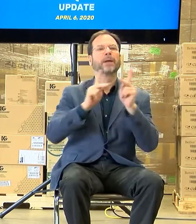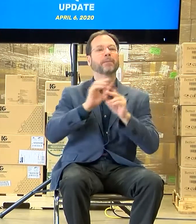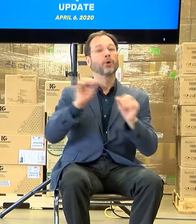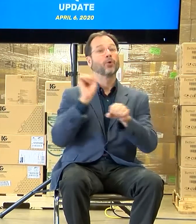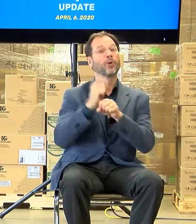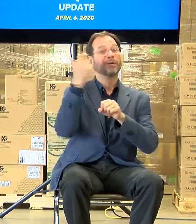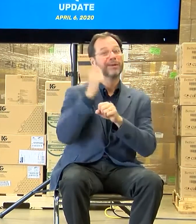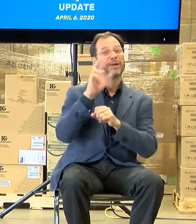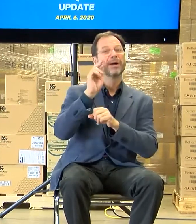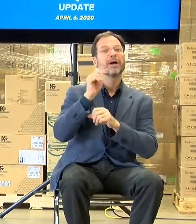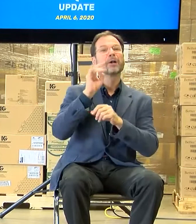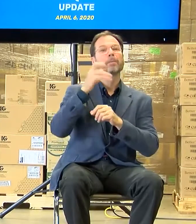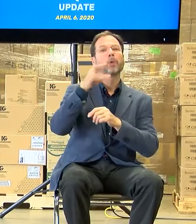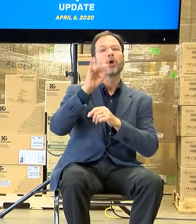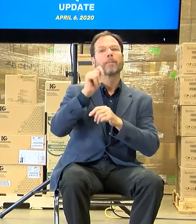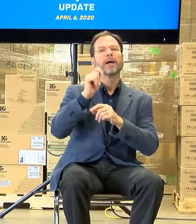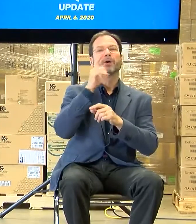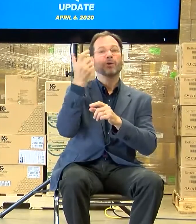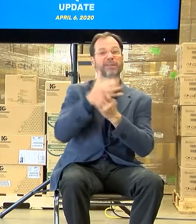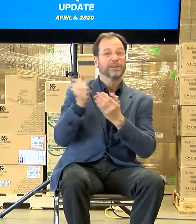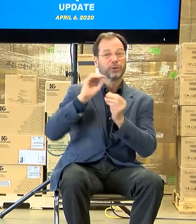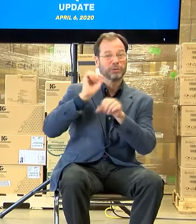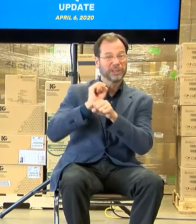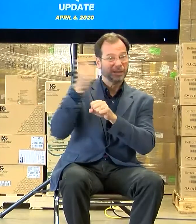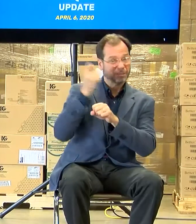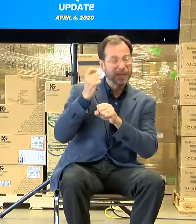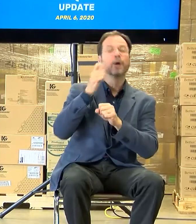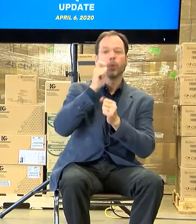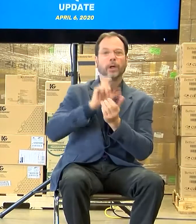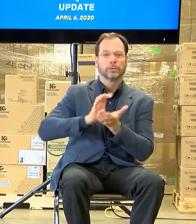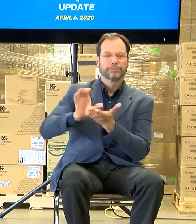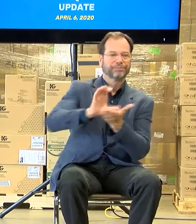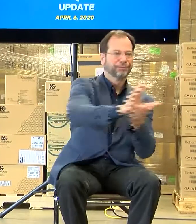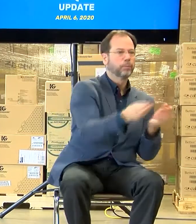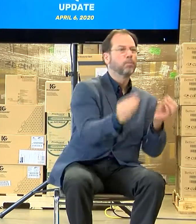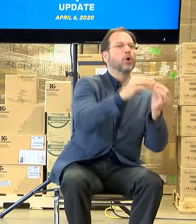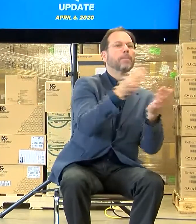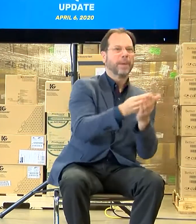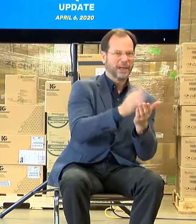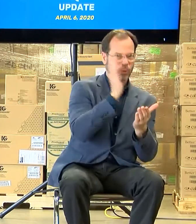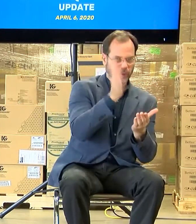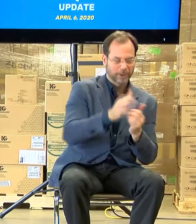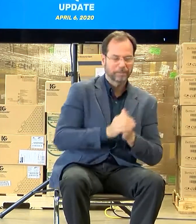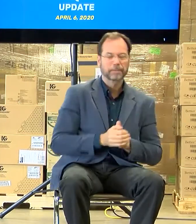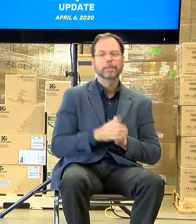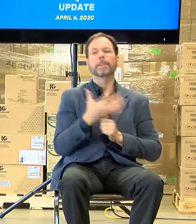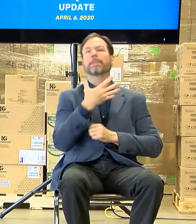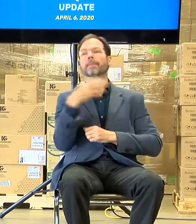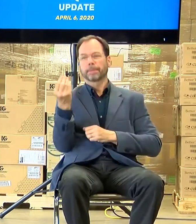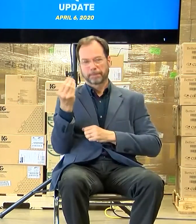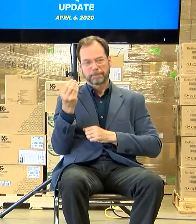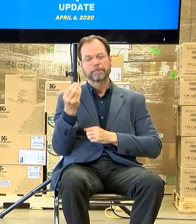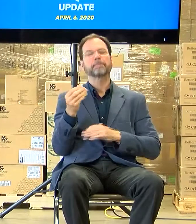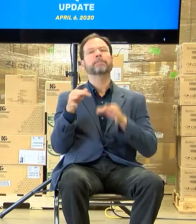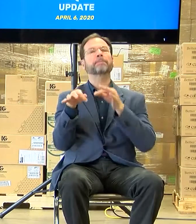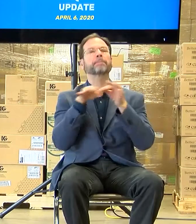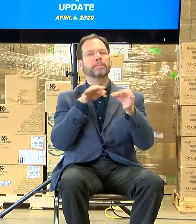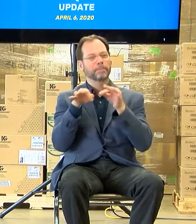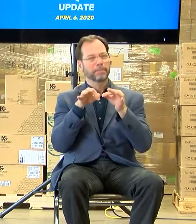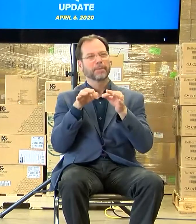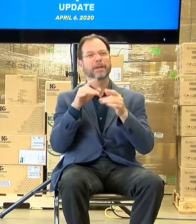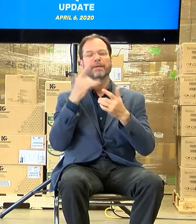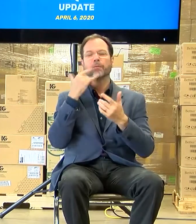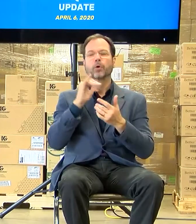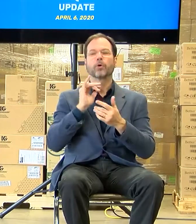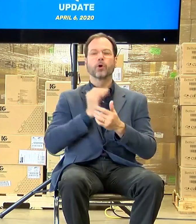be able to be deployed to those who need those benefits. He also talked about the Economic